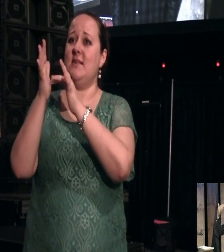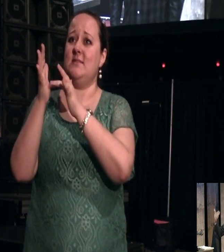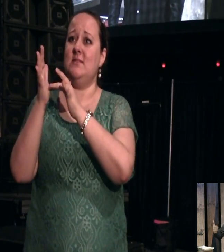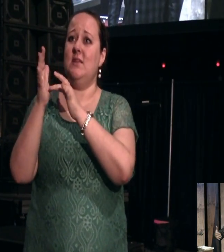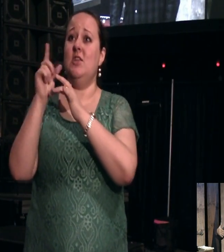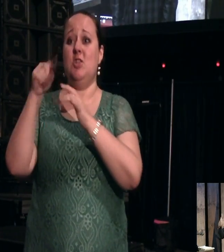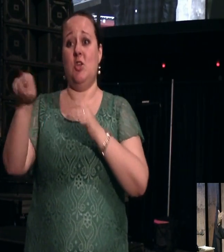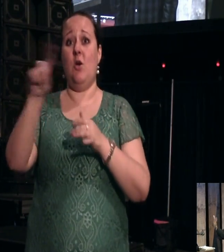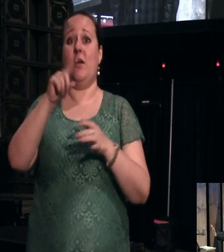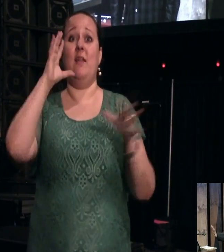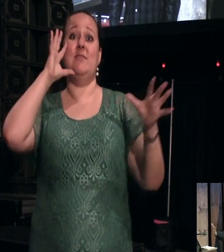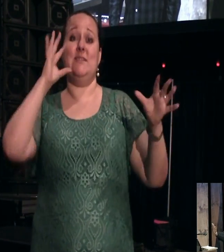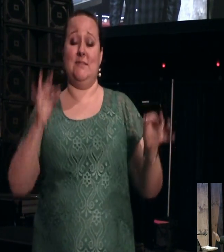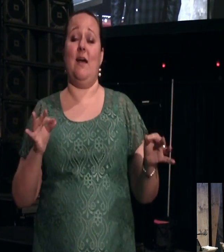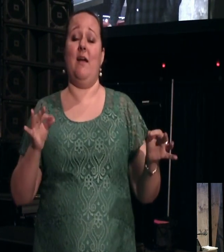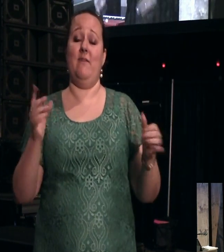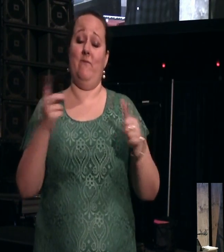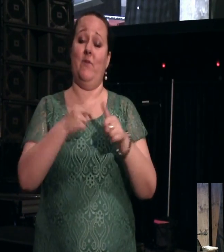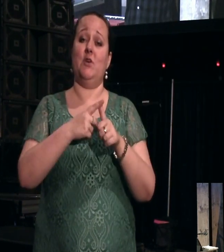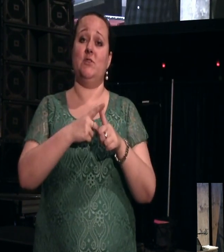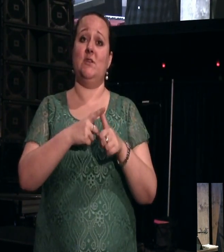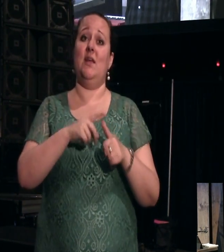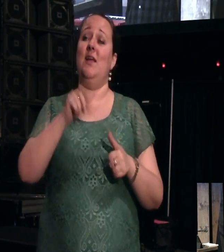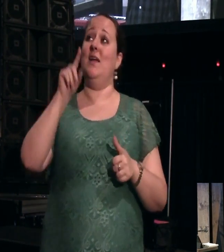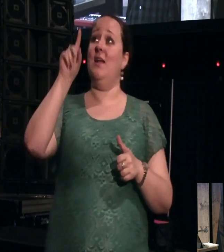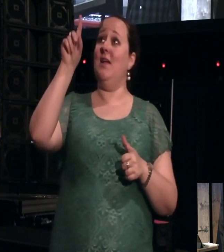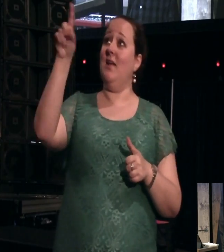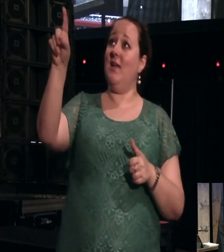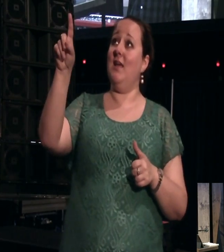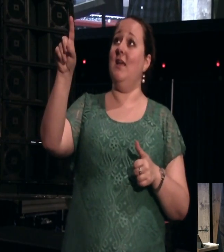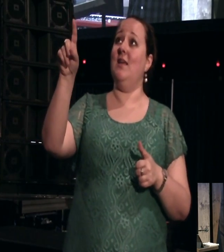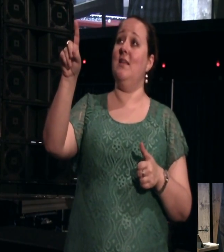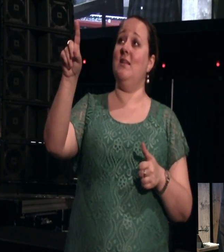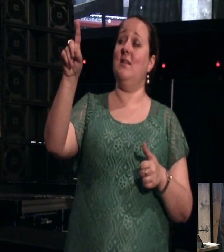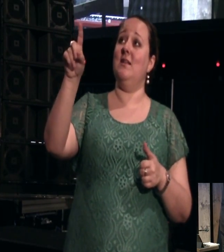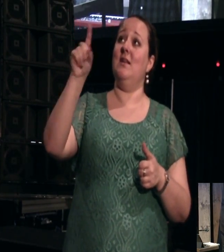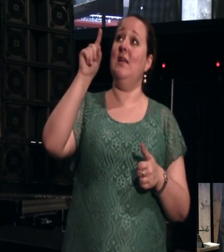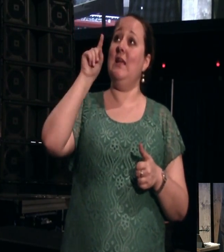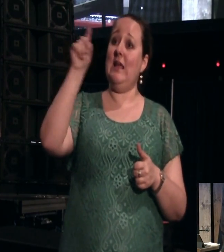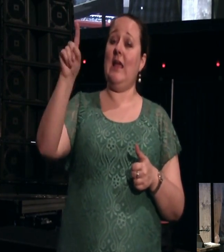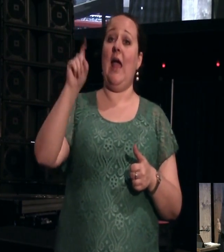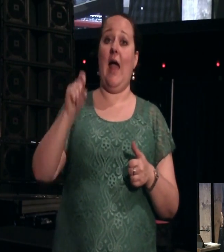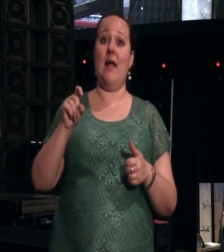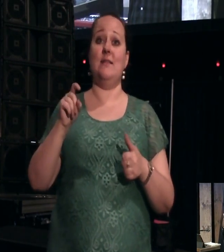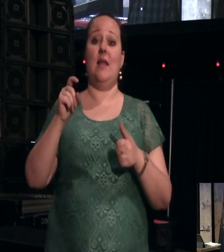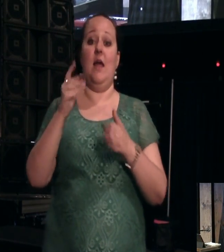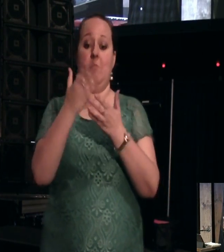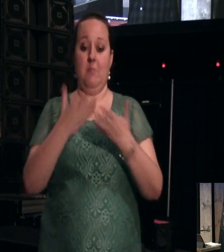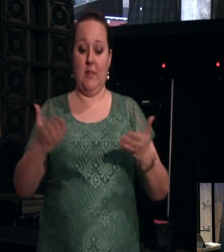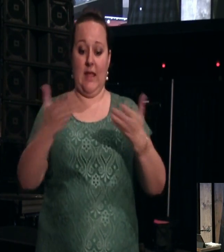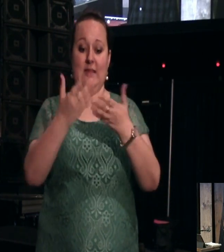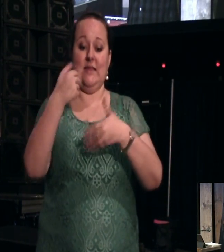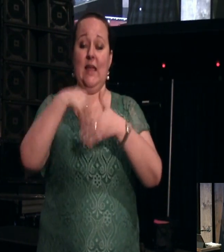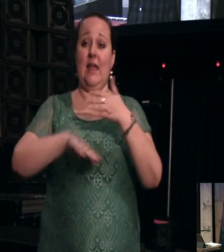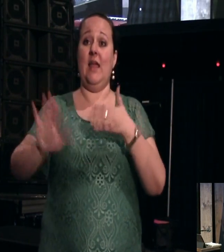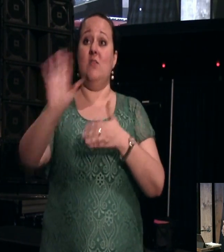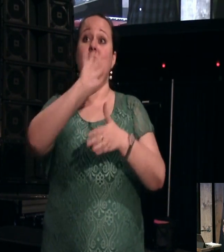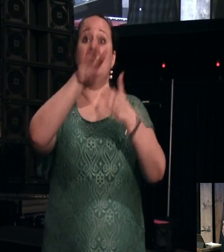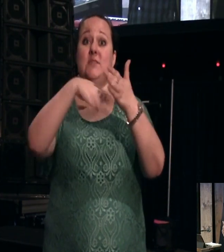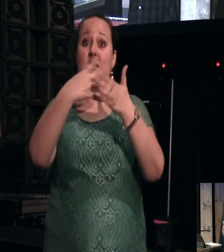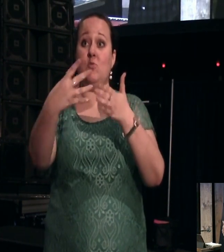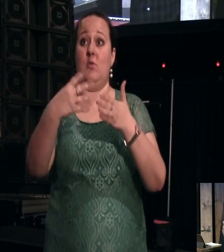or consistency with Jesus Christ, you're going to have to make a decision that He has a place on